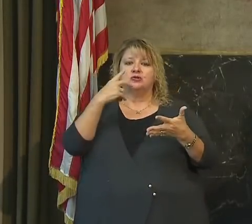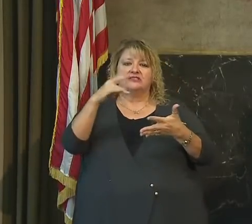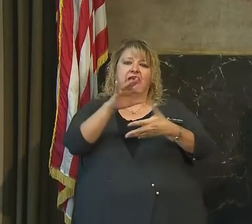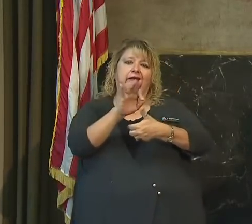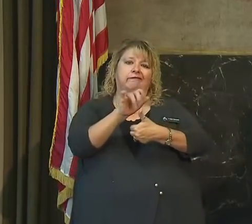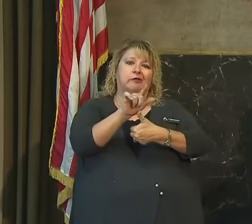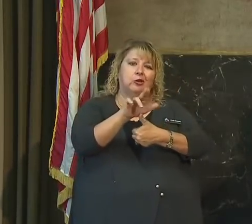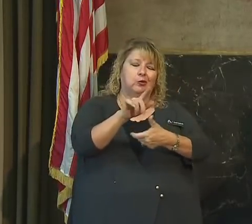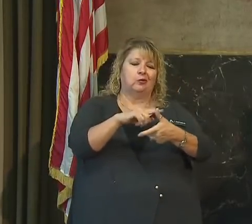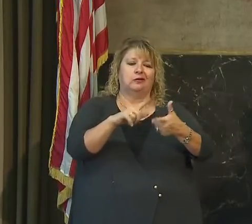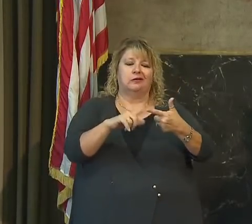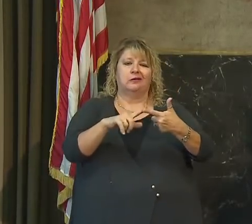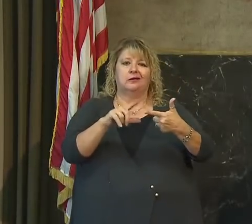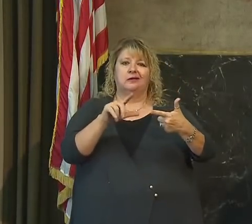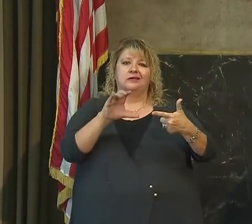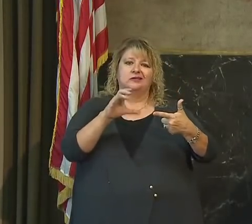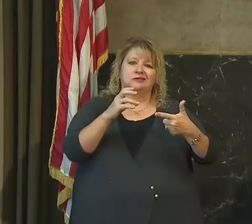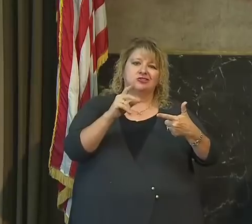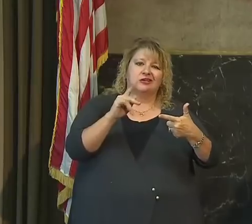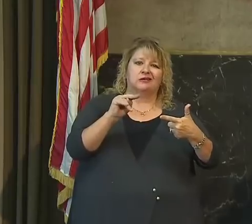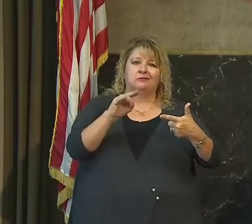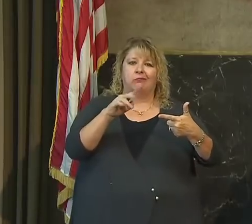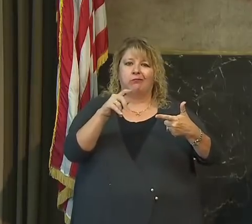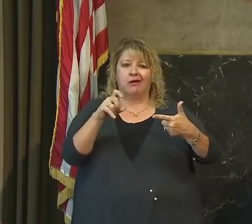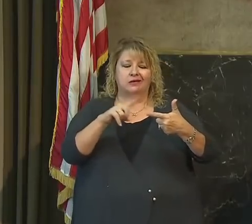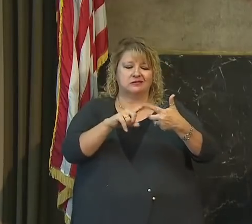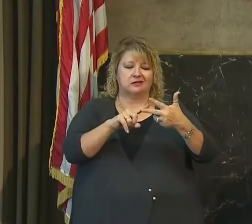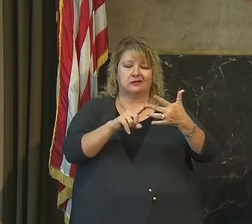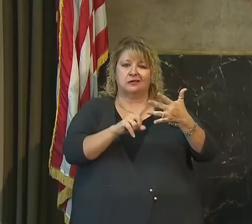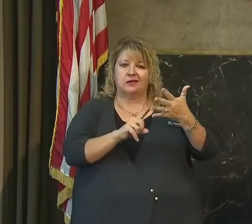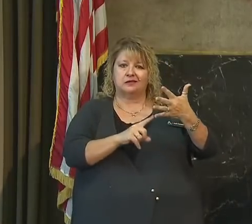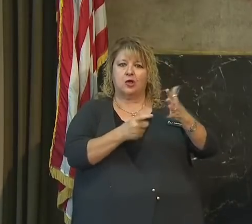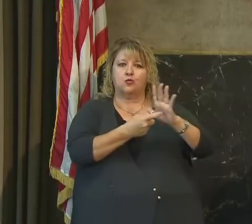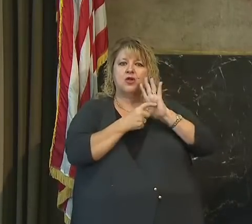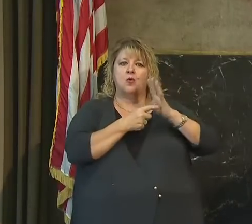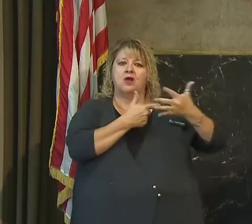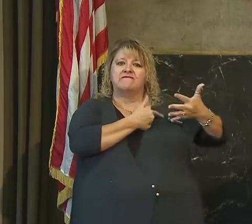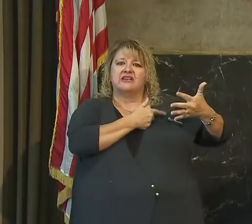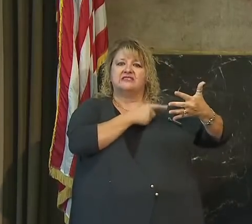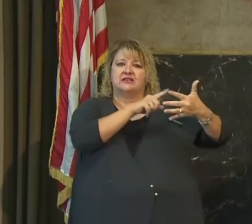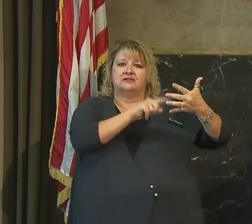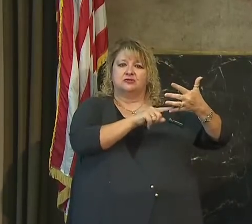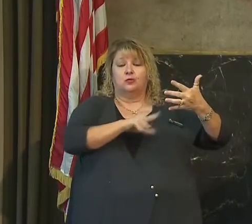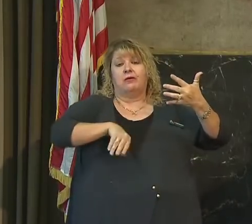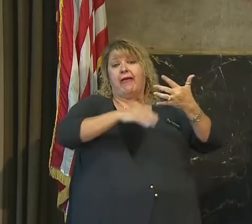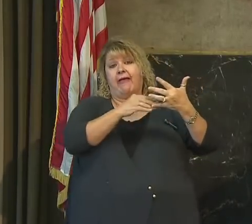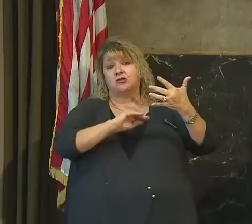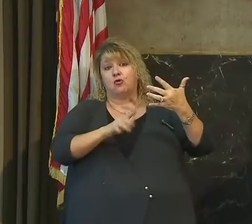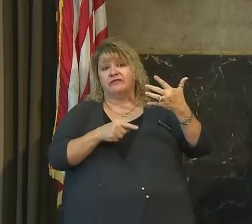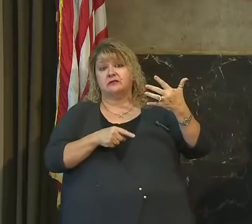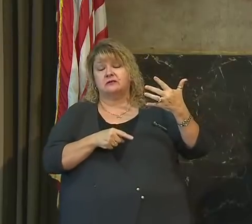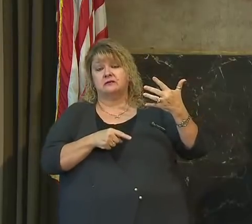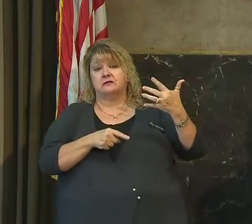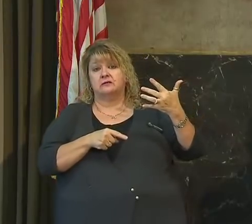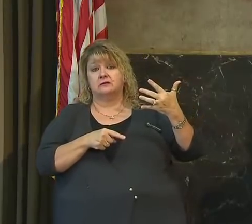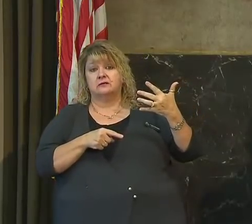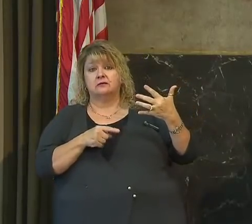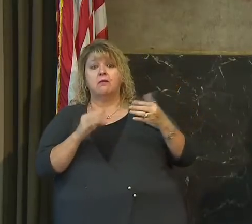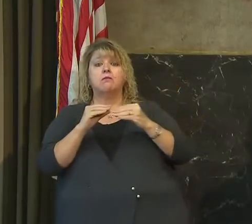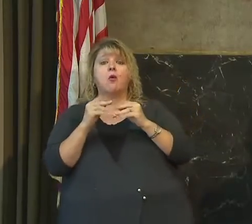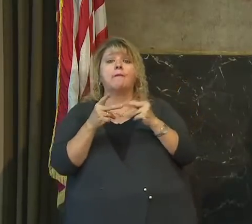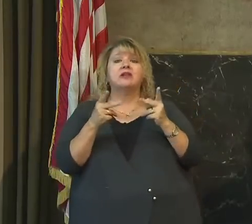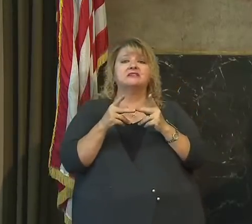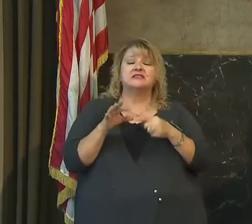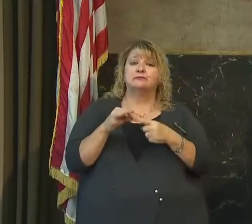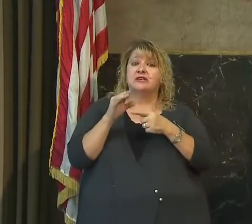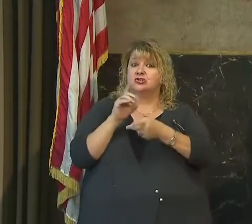see more institutions, especially medical providers, I think we saw